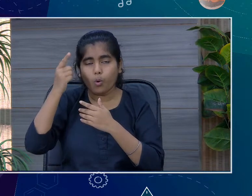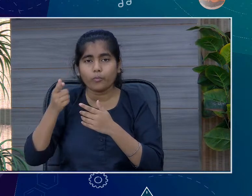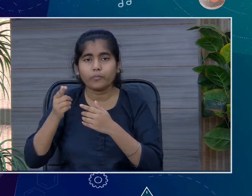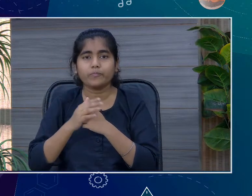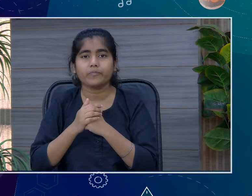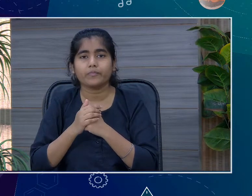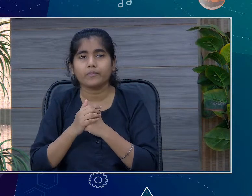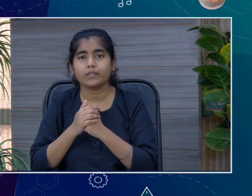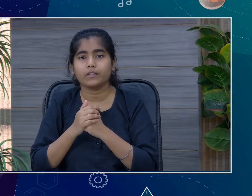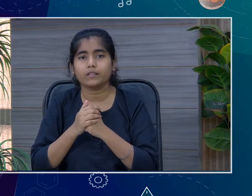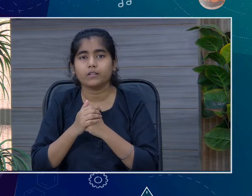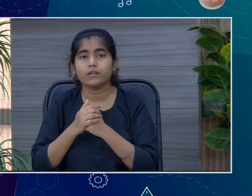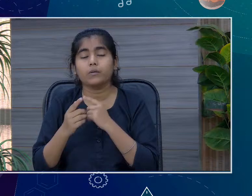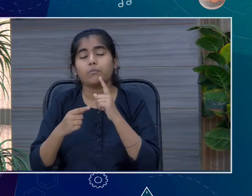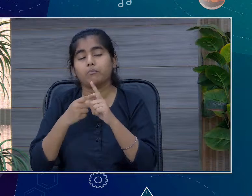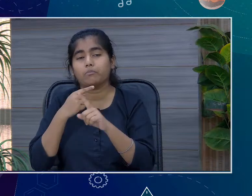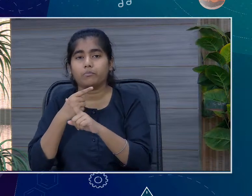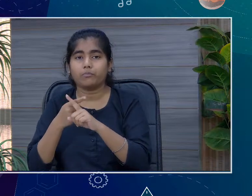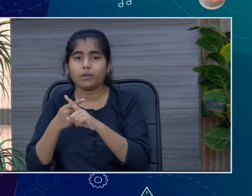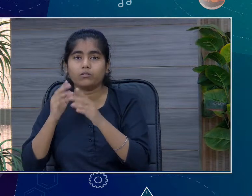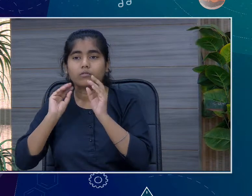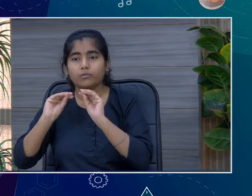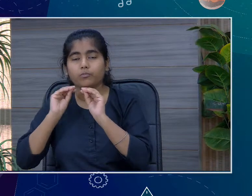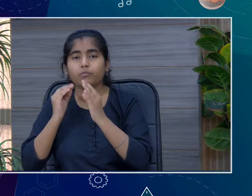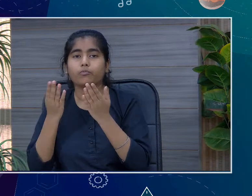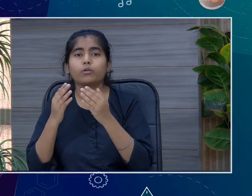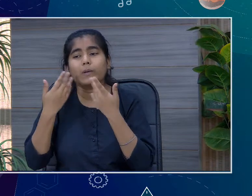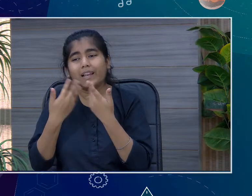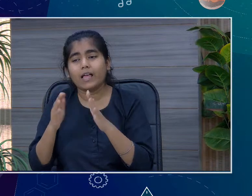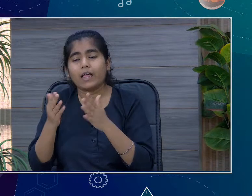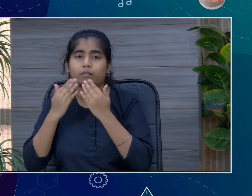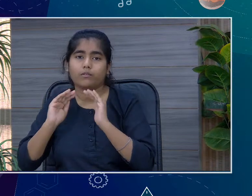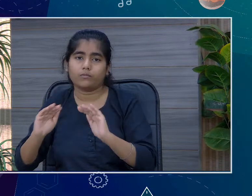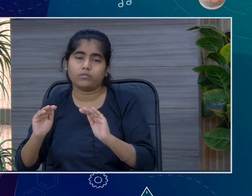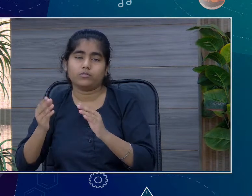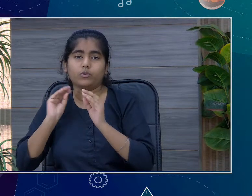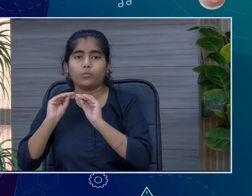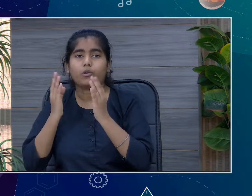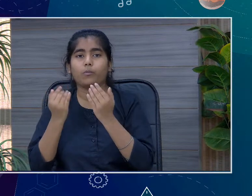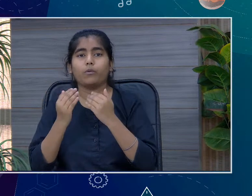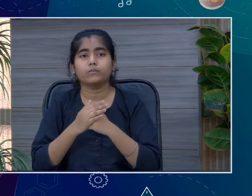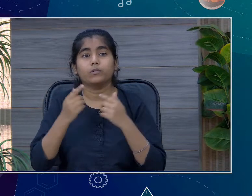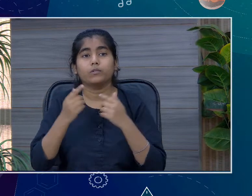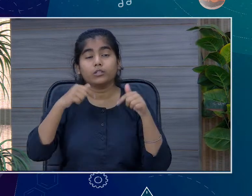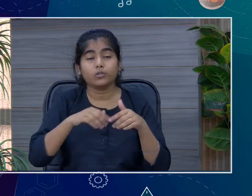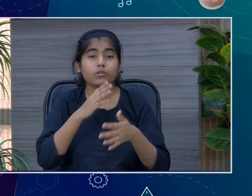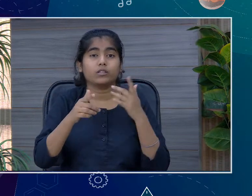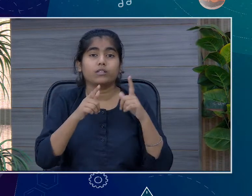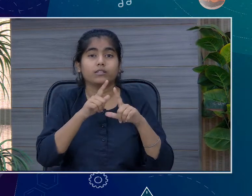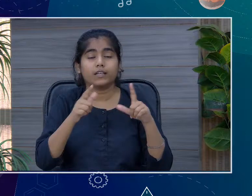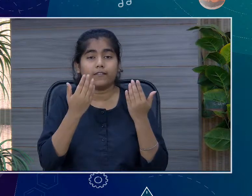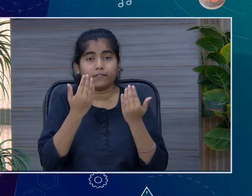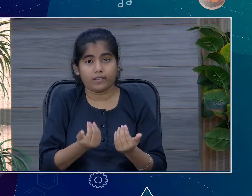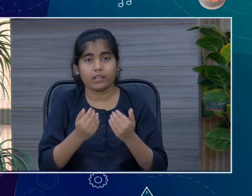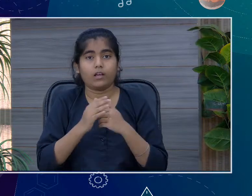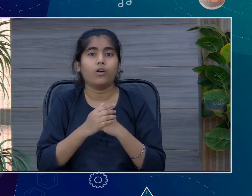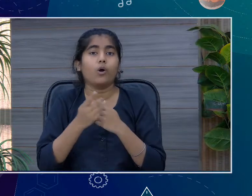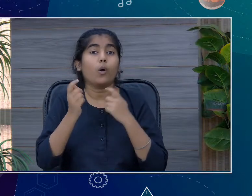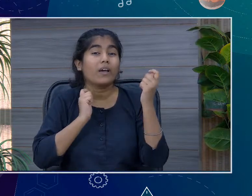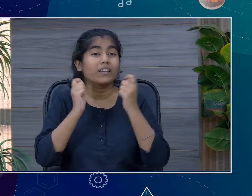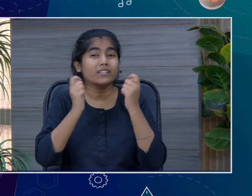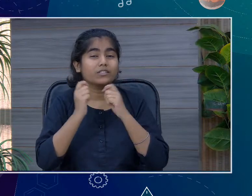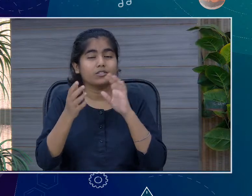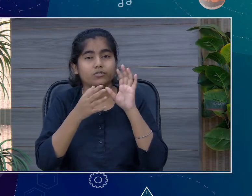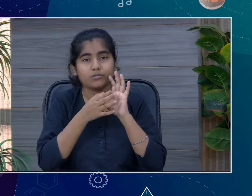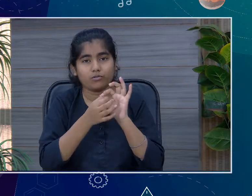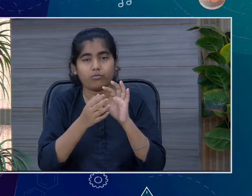communication enhance cognitive development in any children. So yes, definitely sign language now, its role can